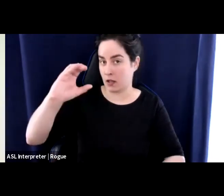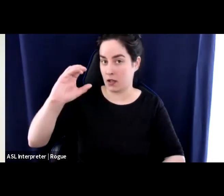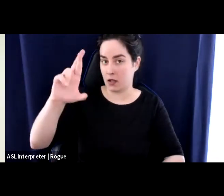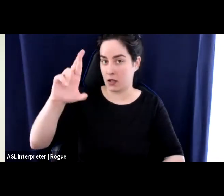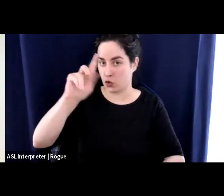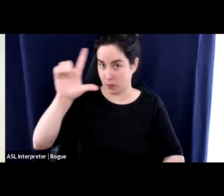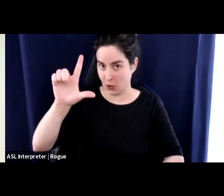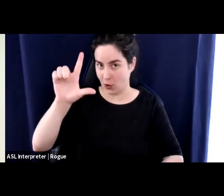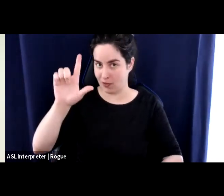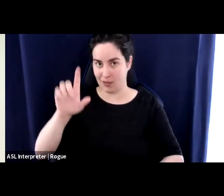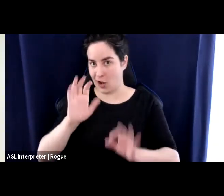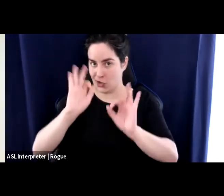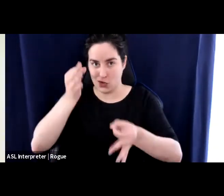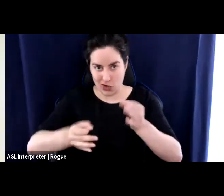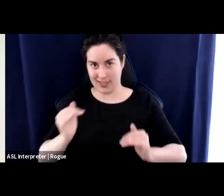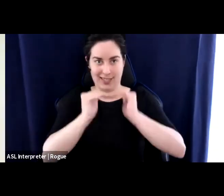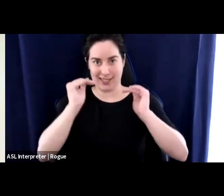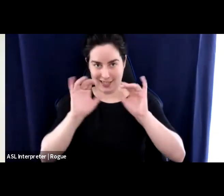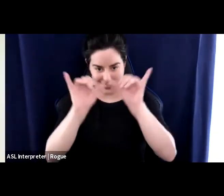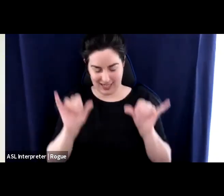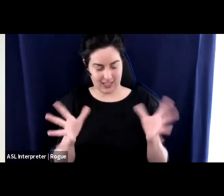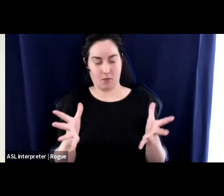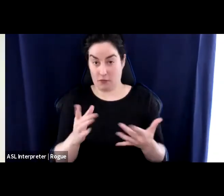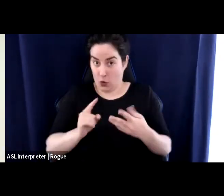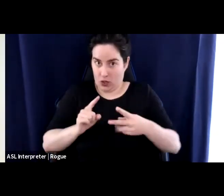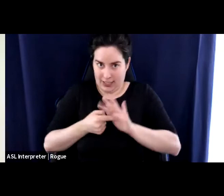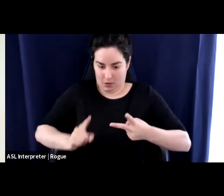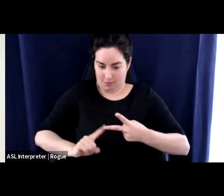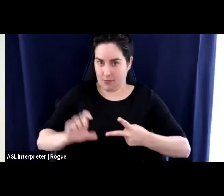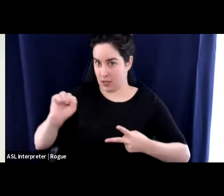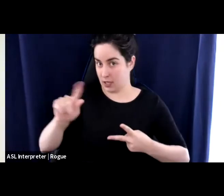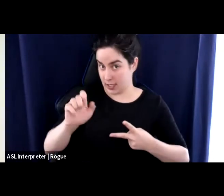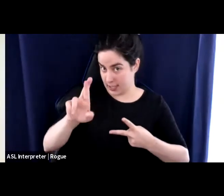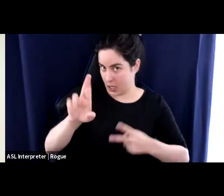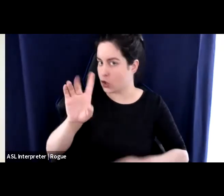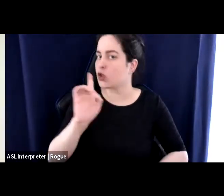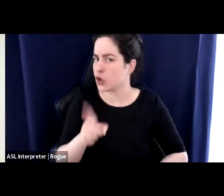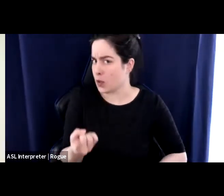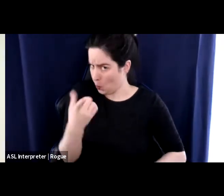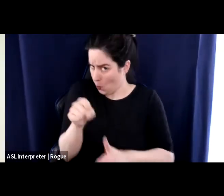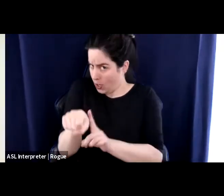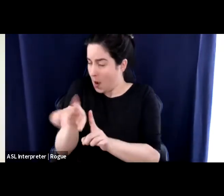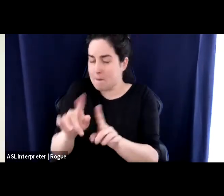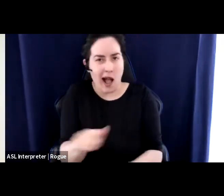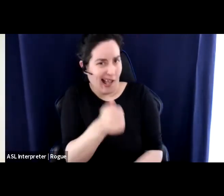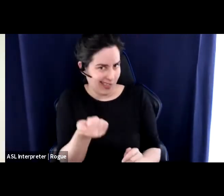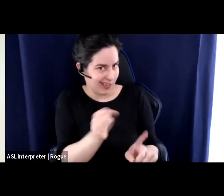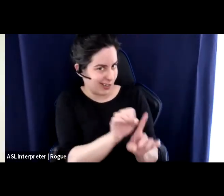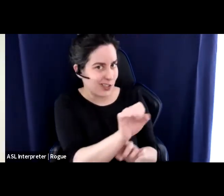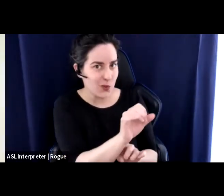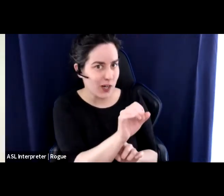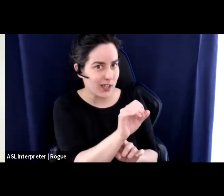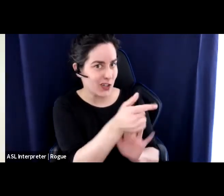like Slatter, but I think it also plays out in many other legal contexts. One that comes to mind quite readily